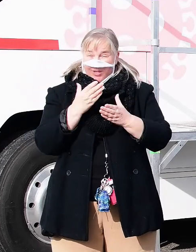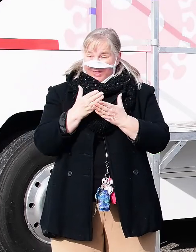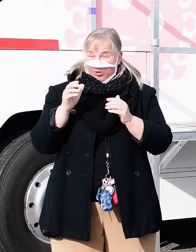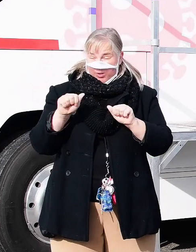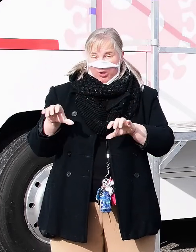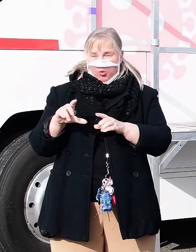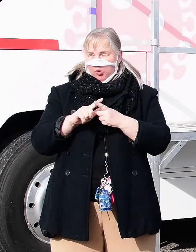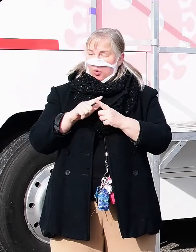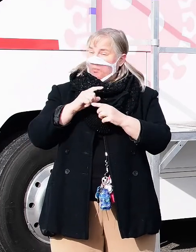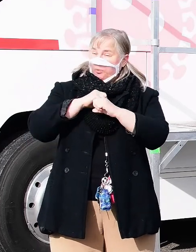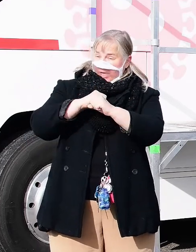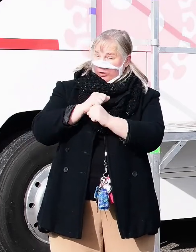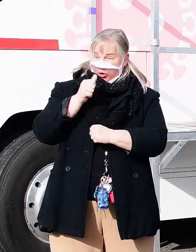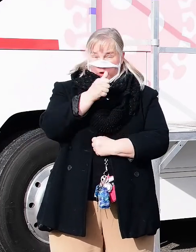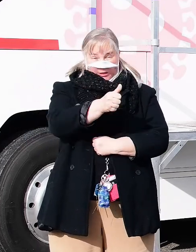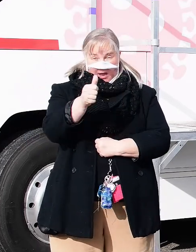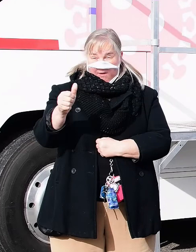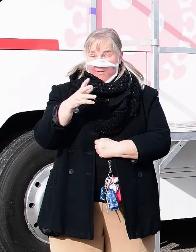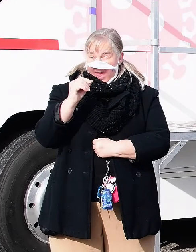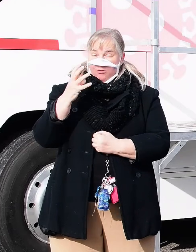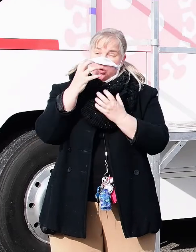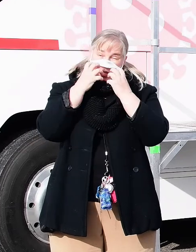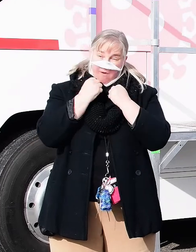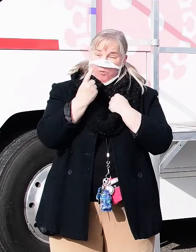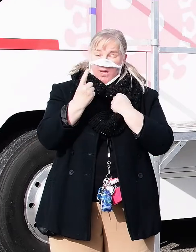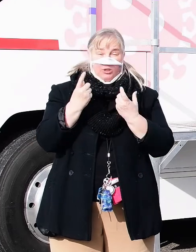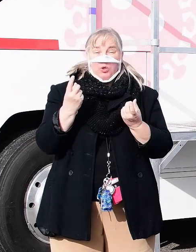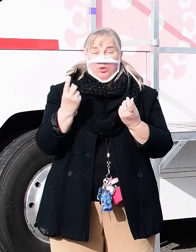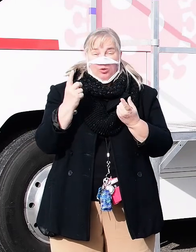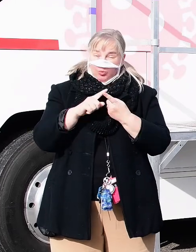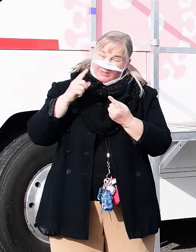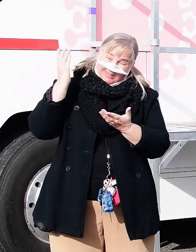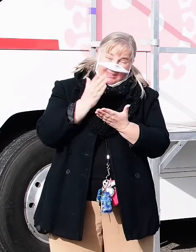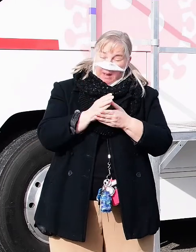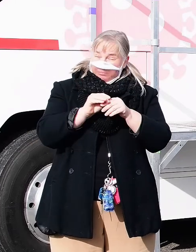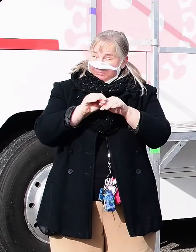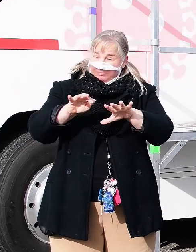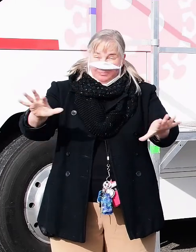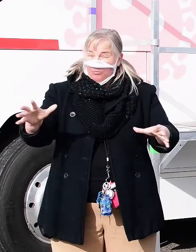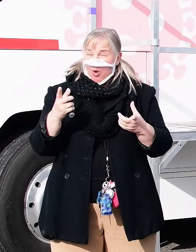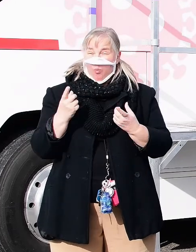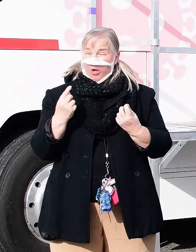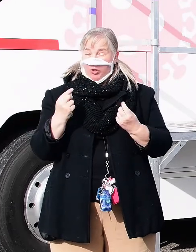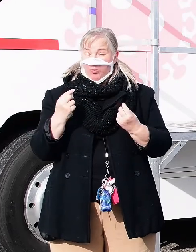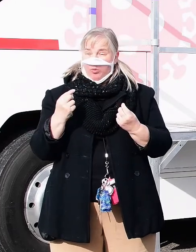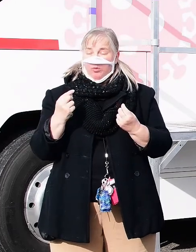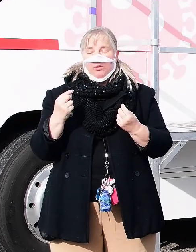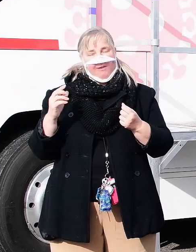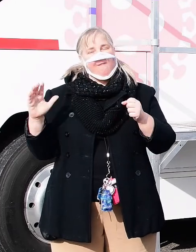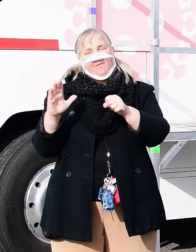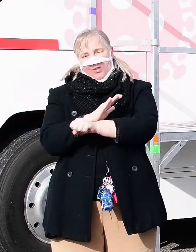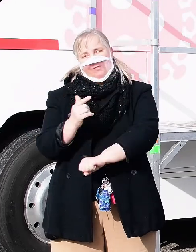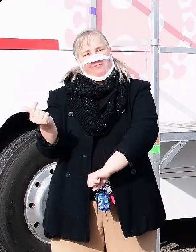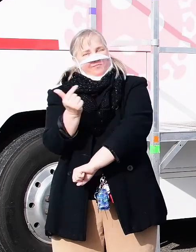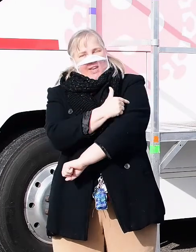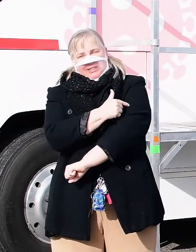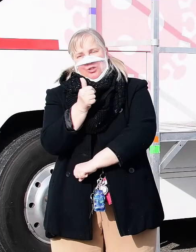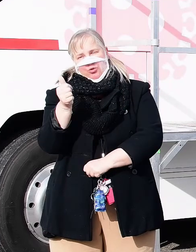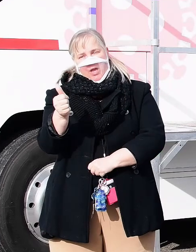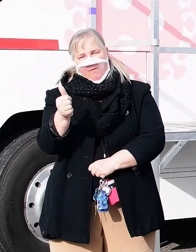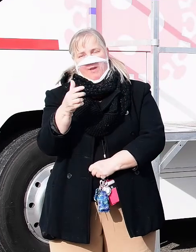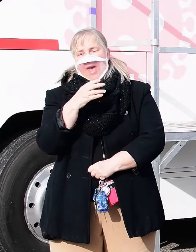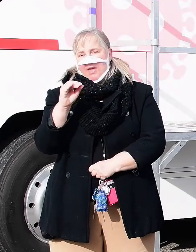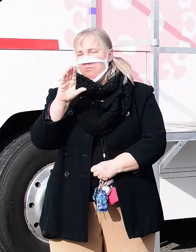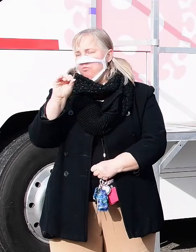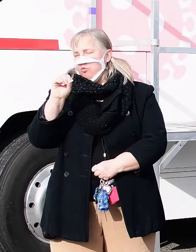protect yourselves and your loved ones to stop this pandemic is to be fully vaccinated and